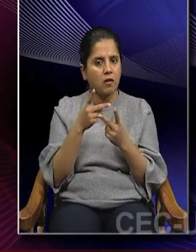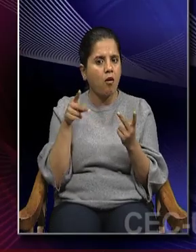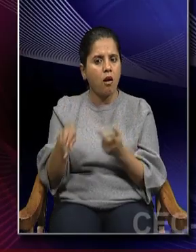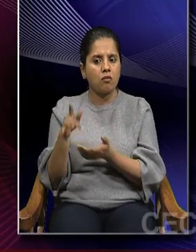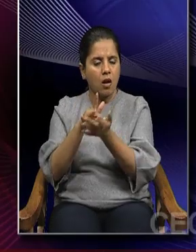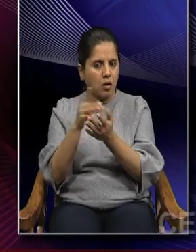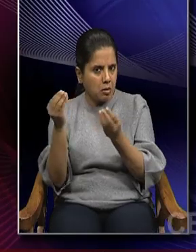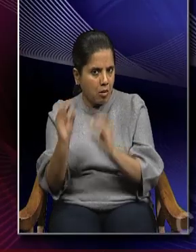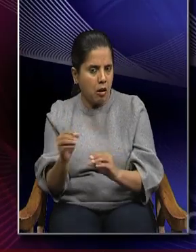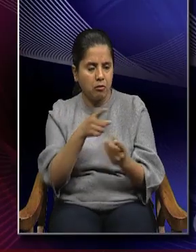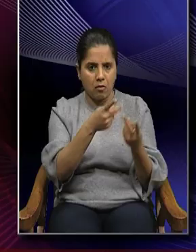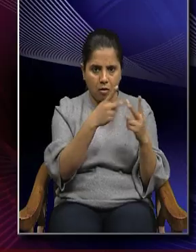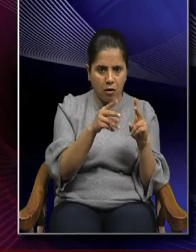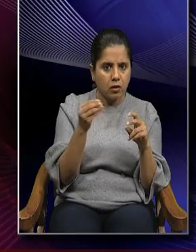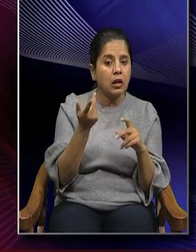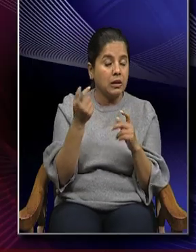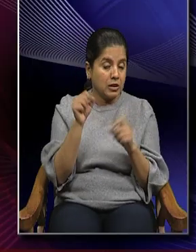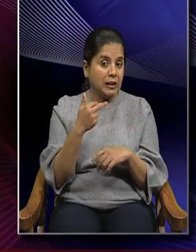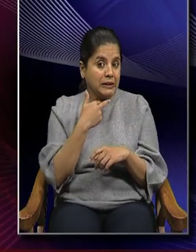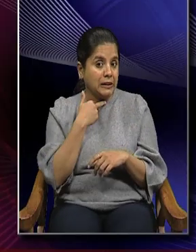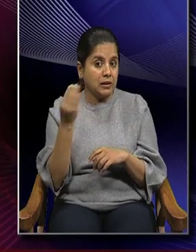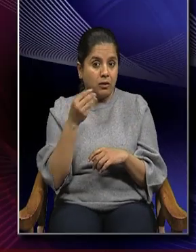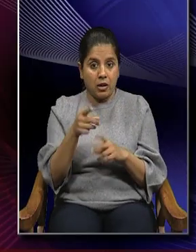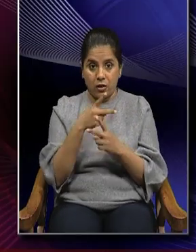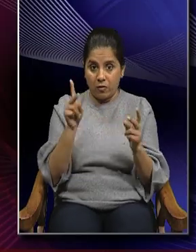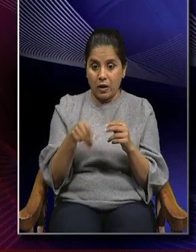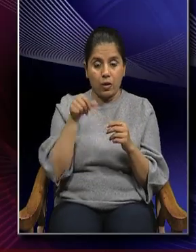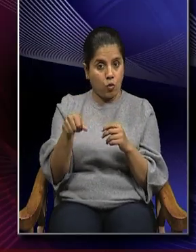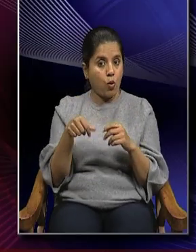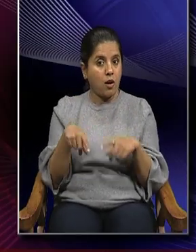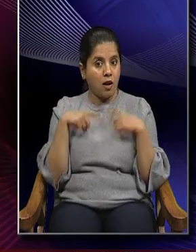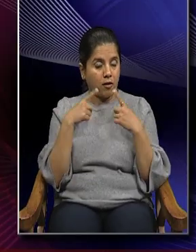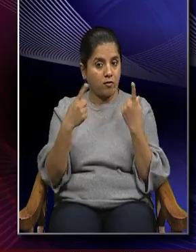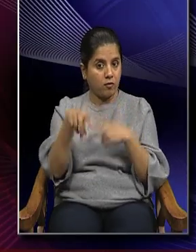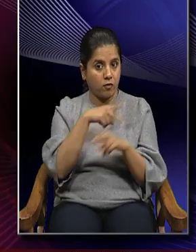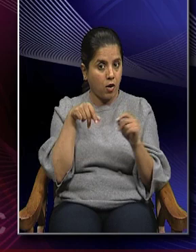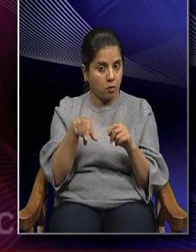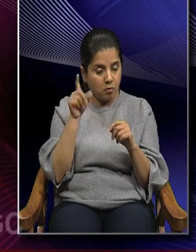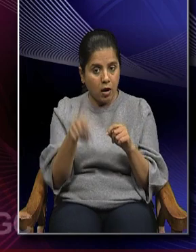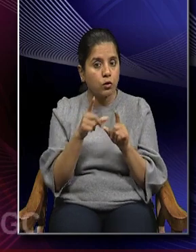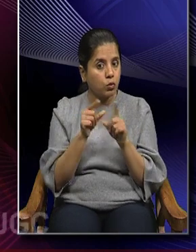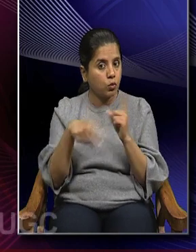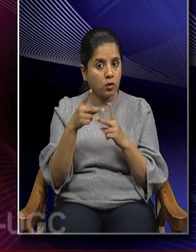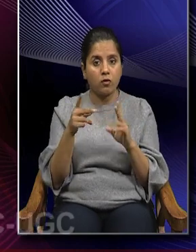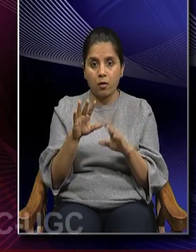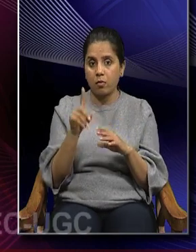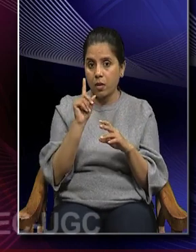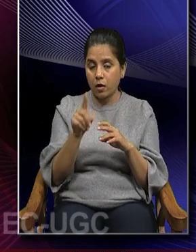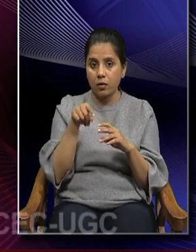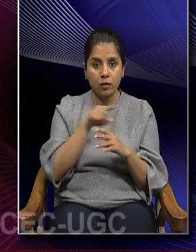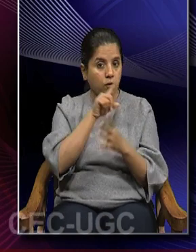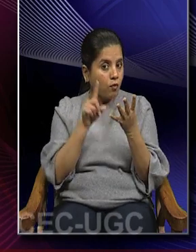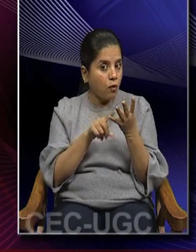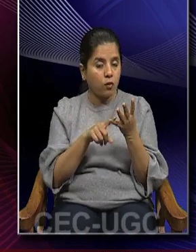stages. Of course, they are bound to vary at different stages in the life cycle. And the